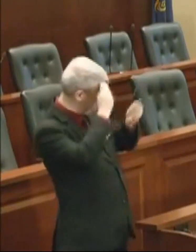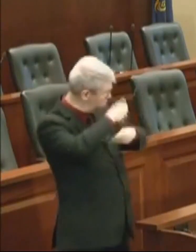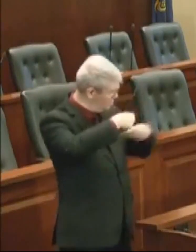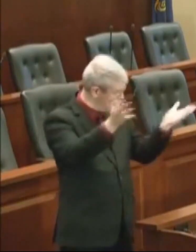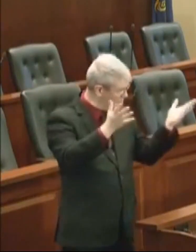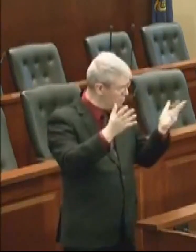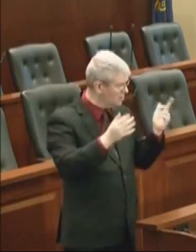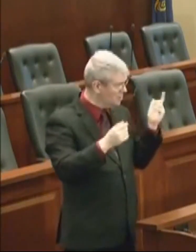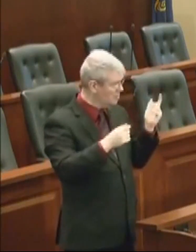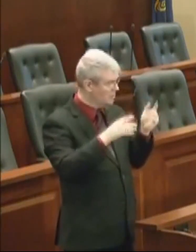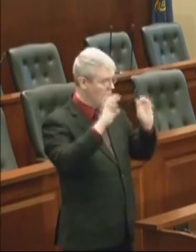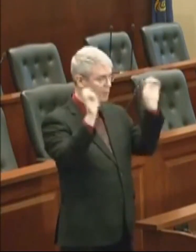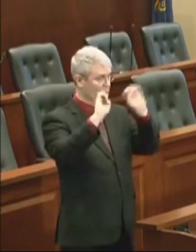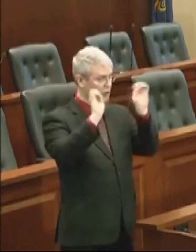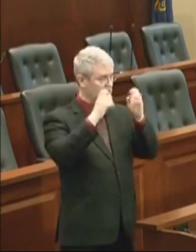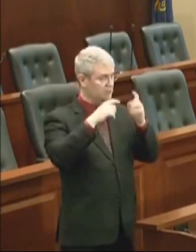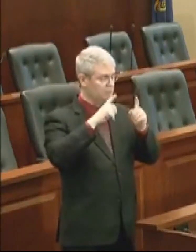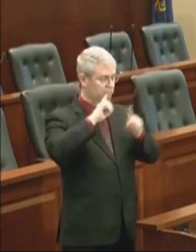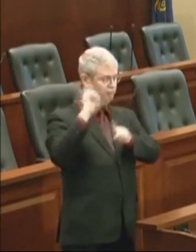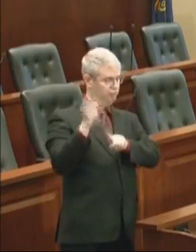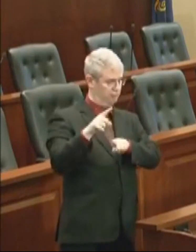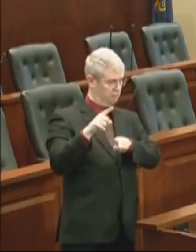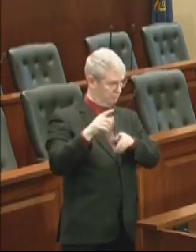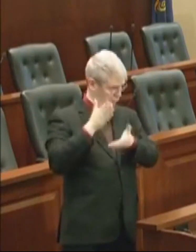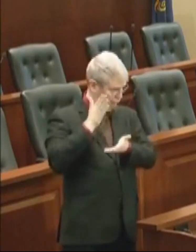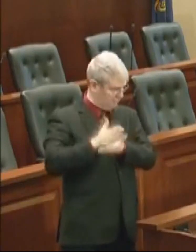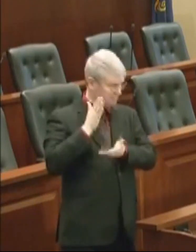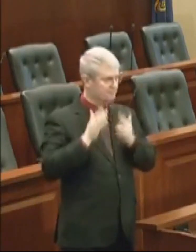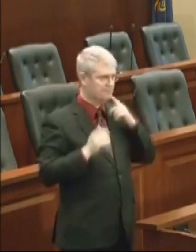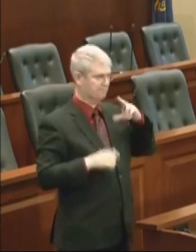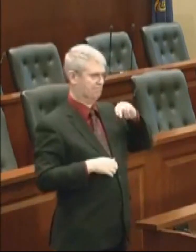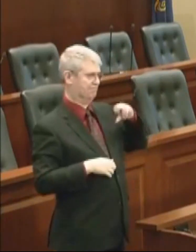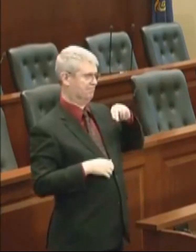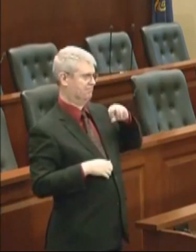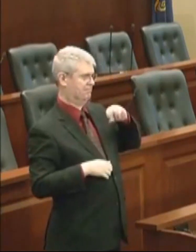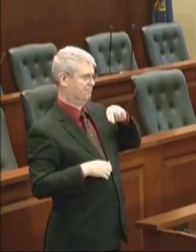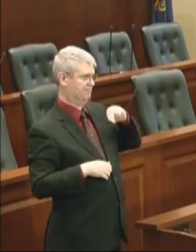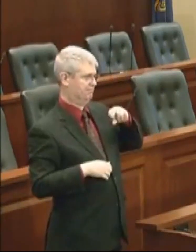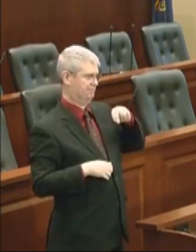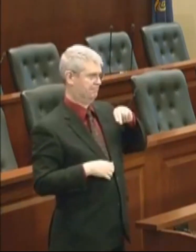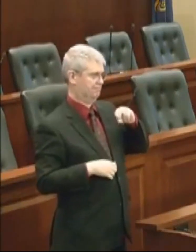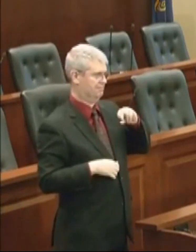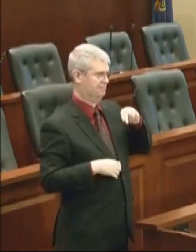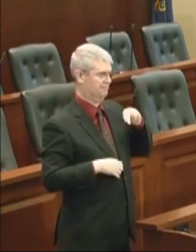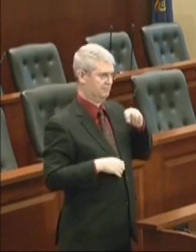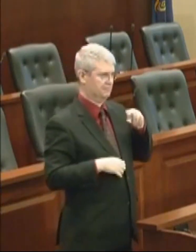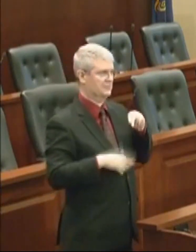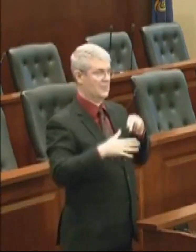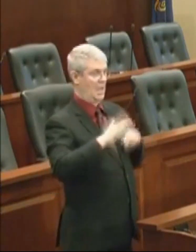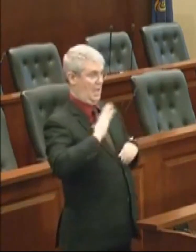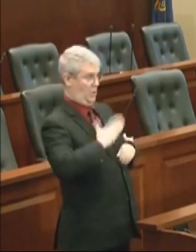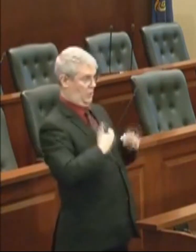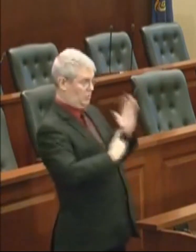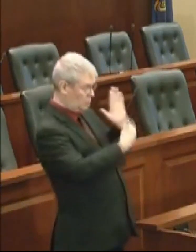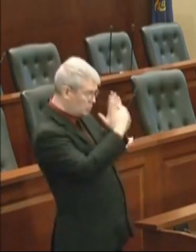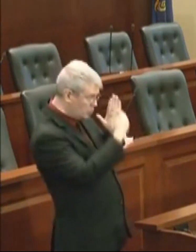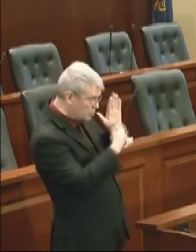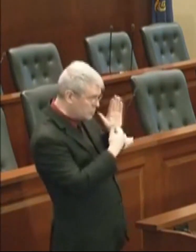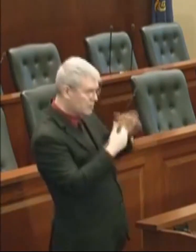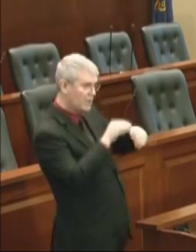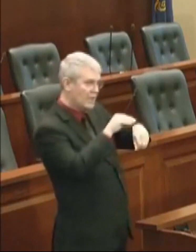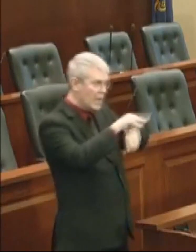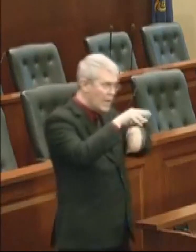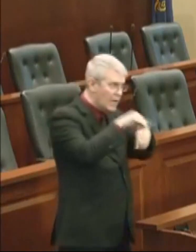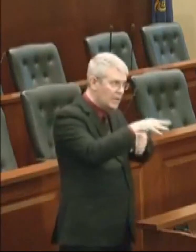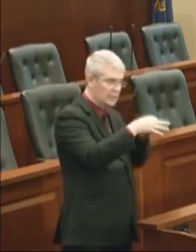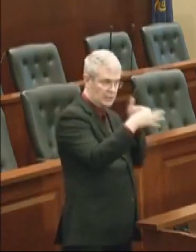the emergency declaration over, and it also doesn't mean that the guidance that we sent out to the health districts, that guidance will